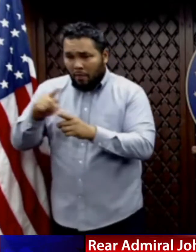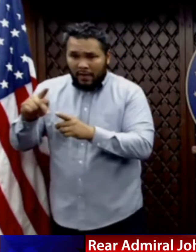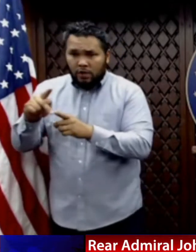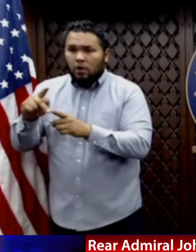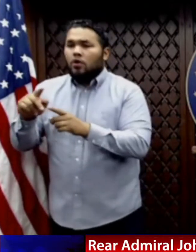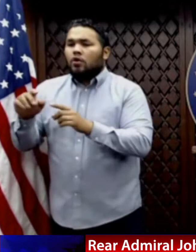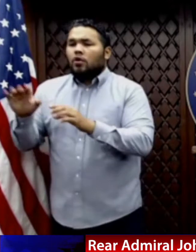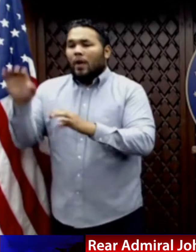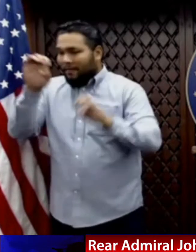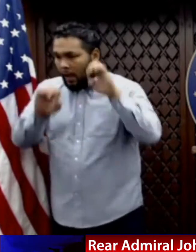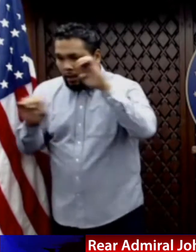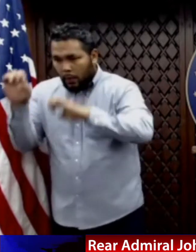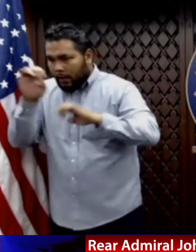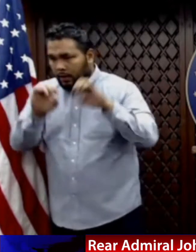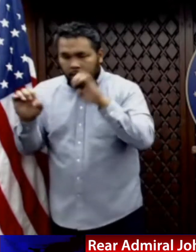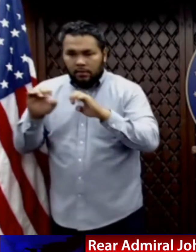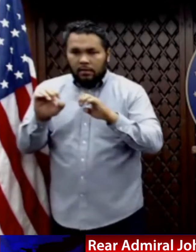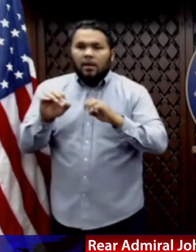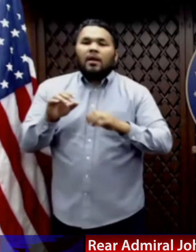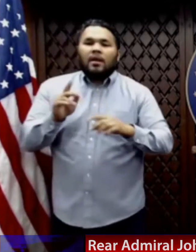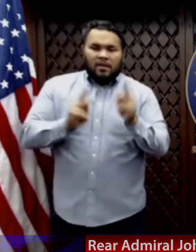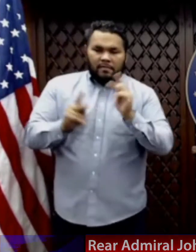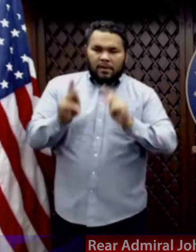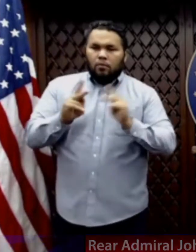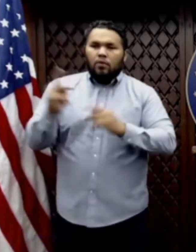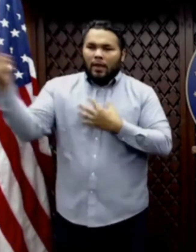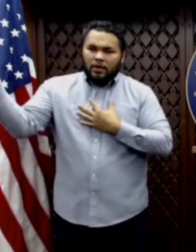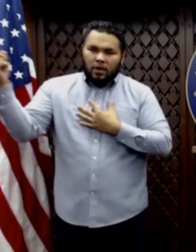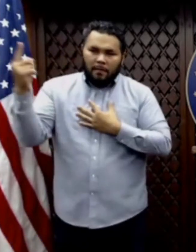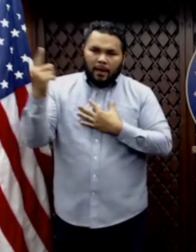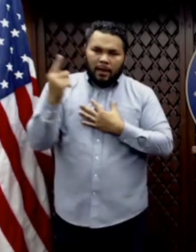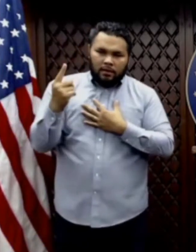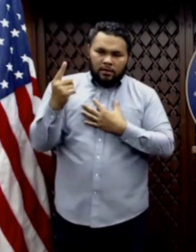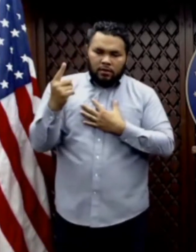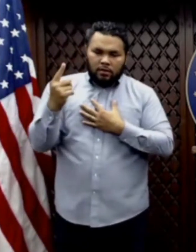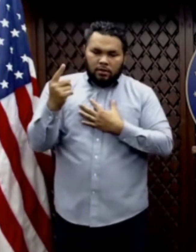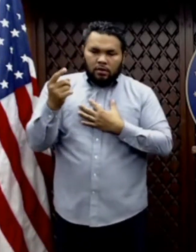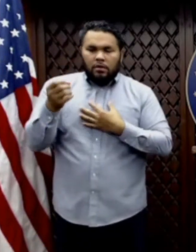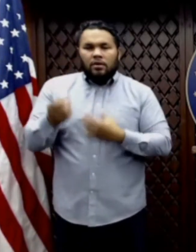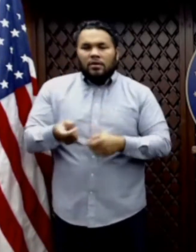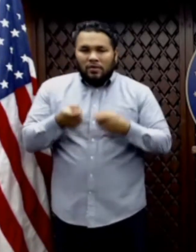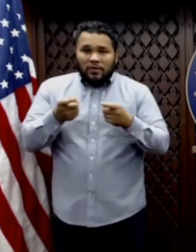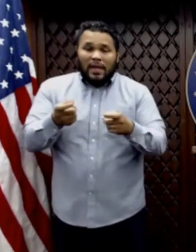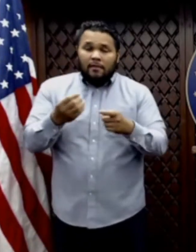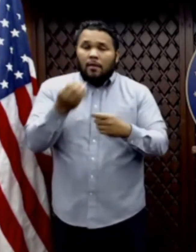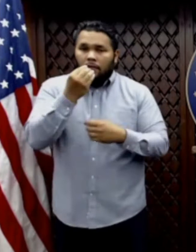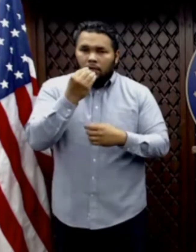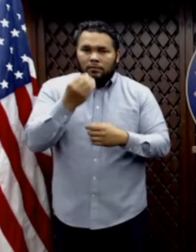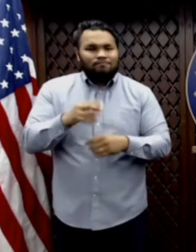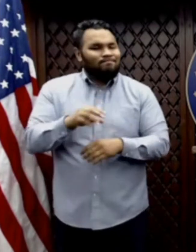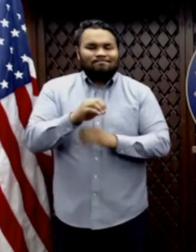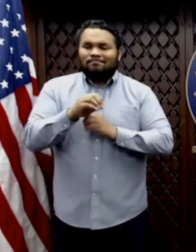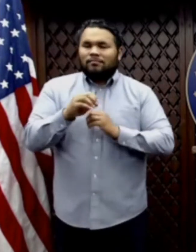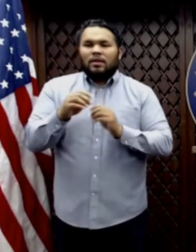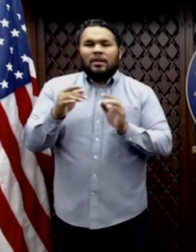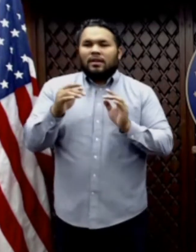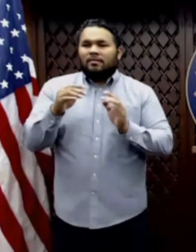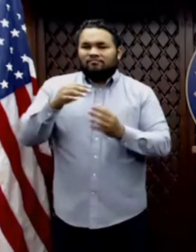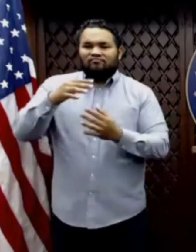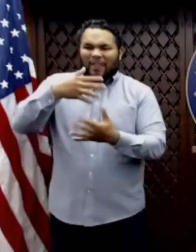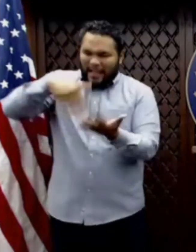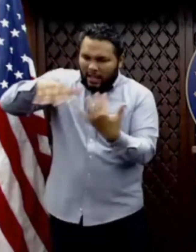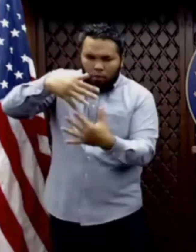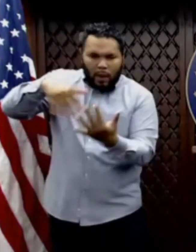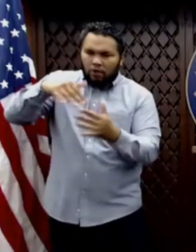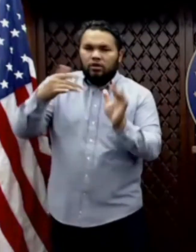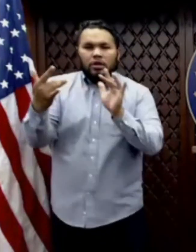evaluations or even the folks that come by to drop off food for them. There's no interaction, no contact, in